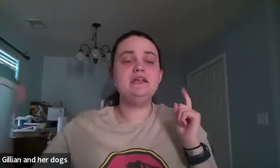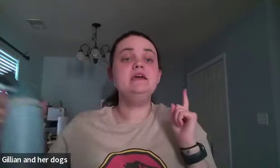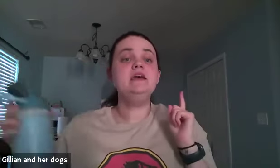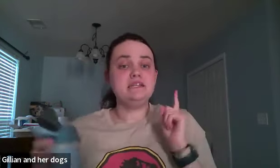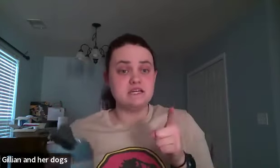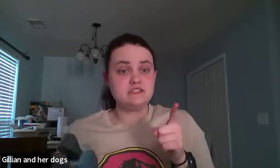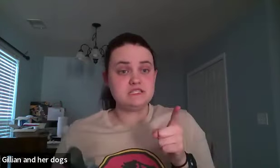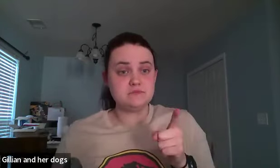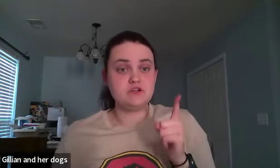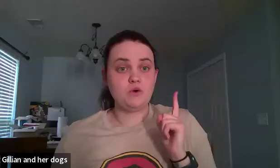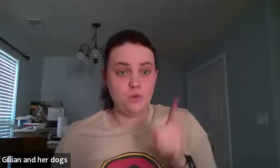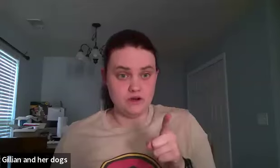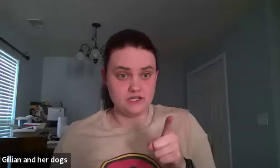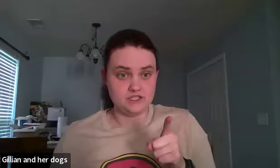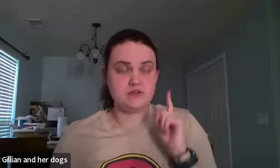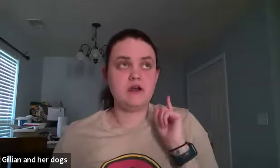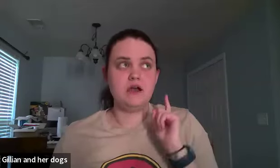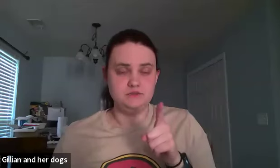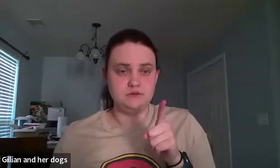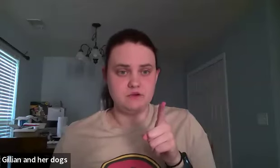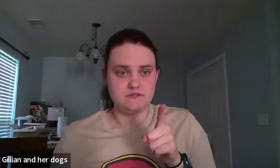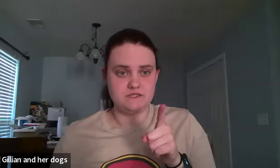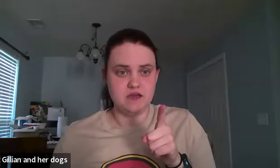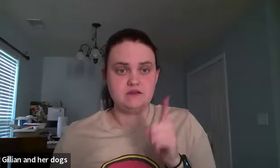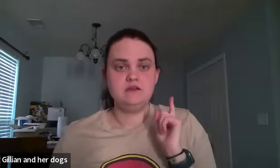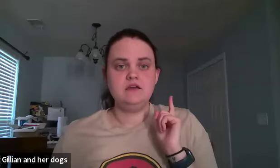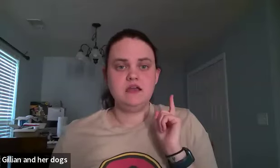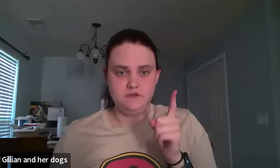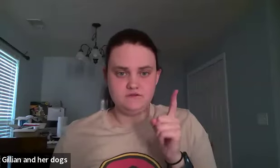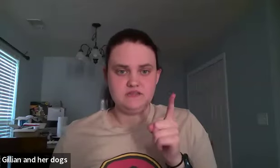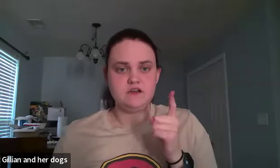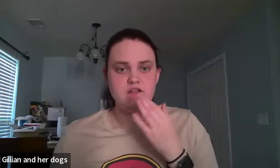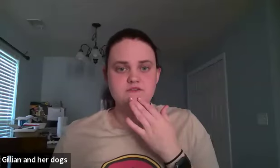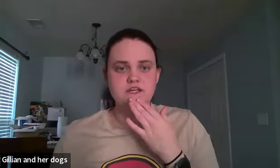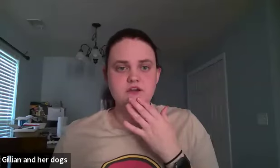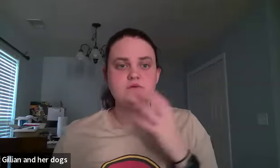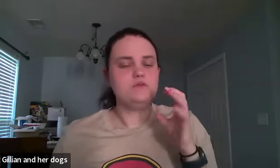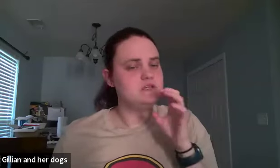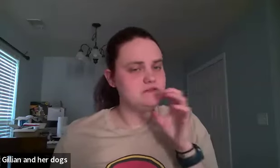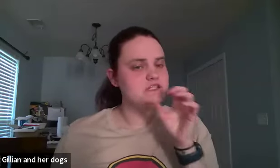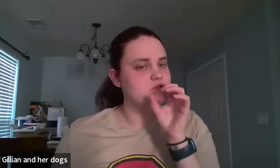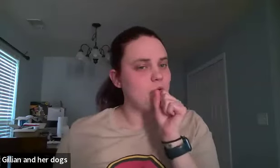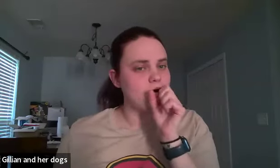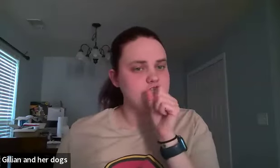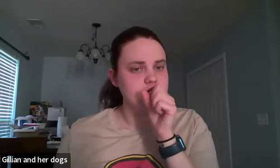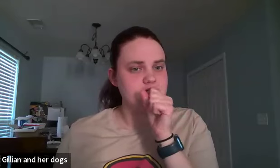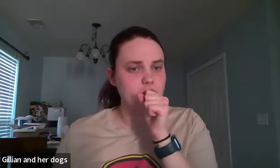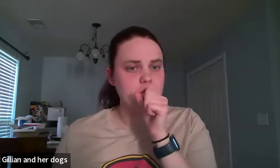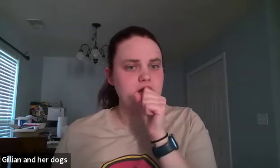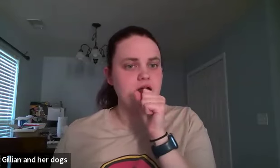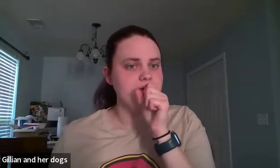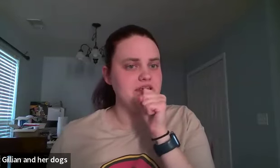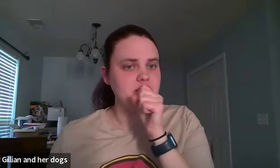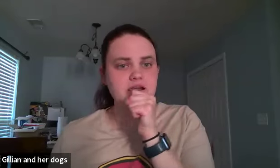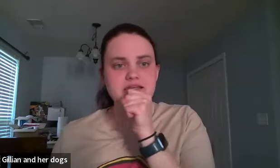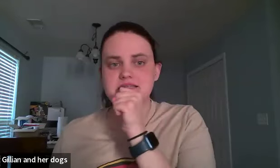And it does look similar to orange. I do want to preface that. If you've seen the colors video, the difference is orange is more up here and